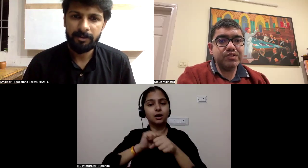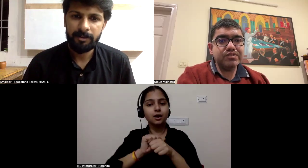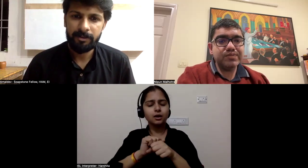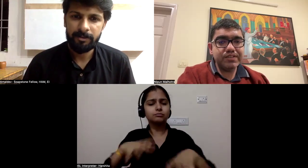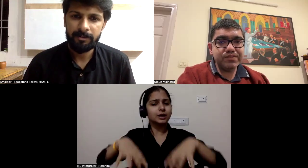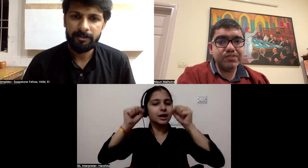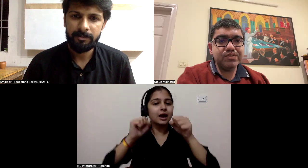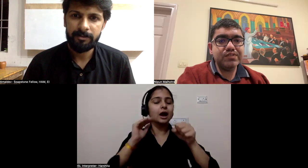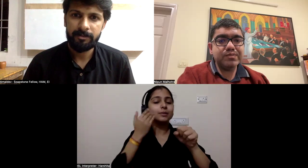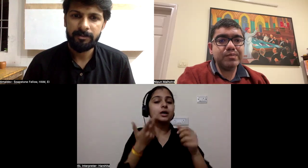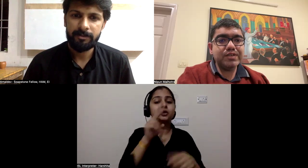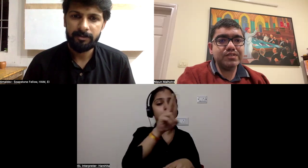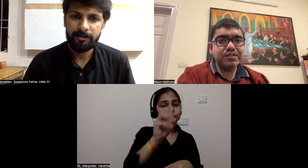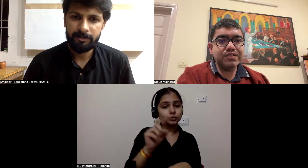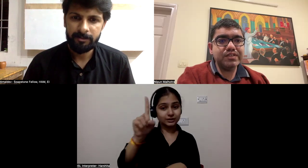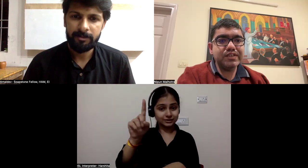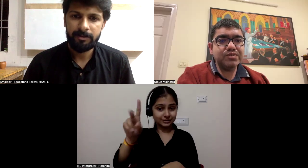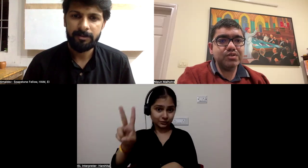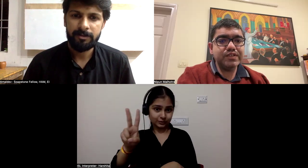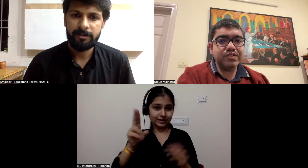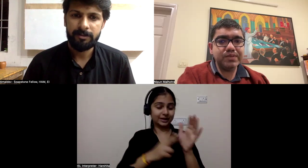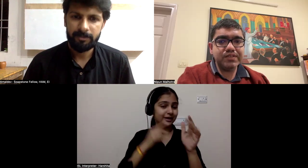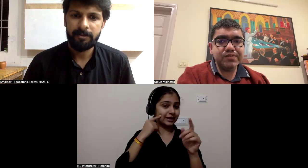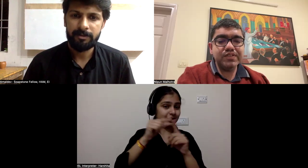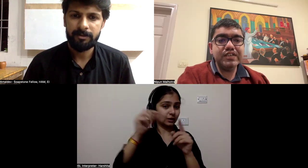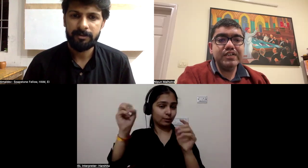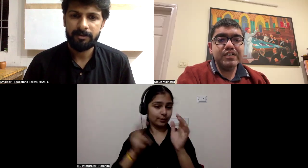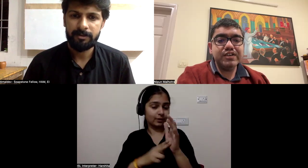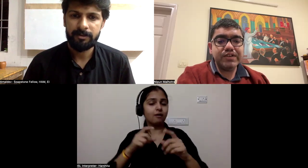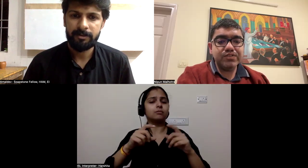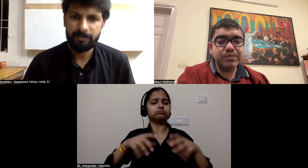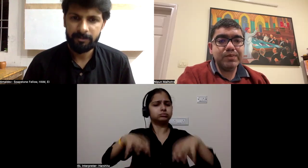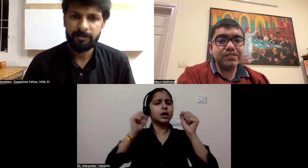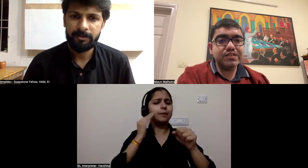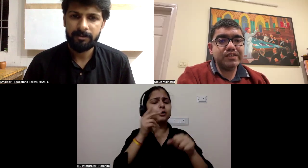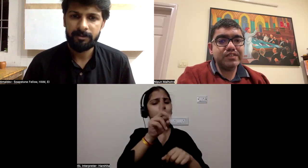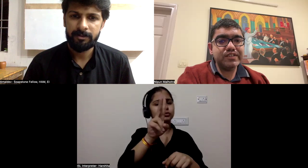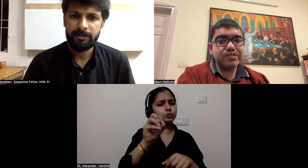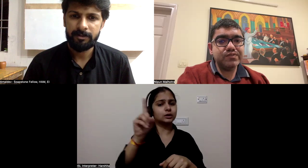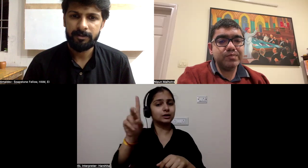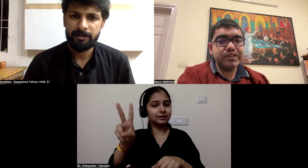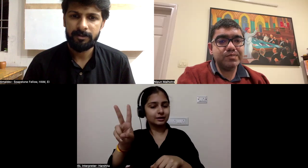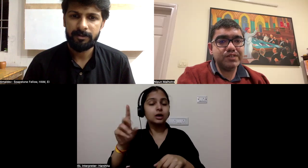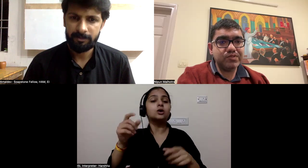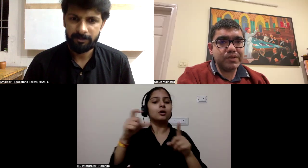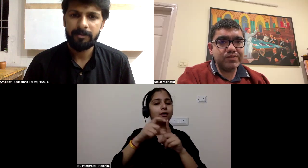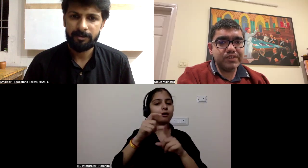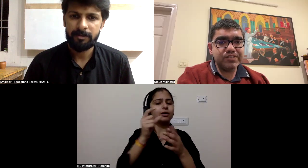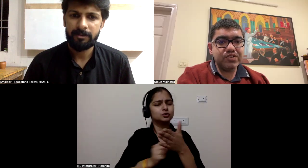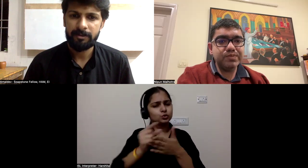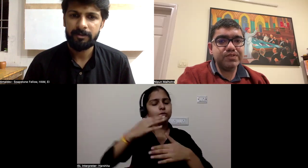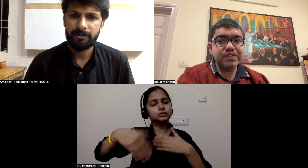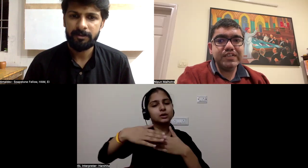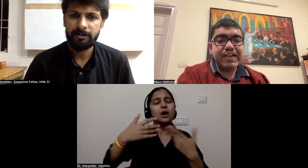in 2012. This was after my master's in the Delhi School of Economics. When I was doing my master's, I decided to sit for placements for private